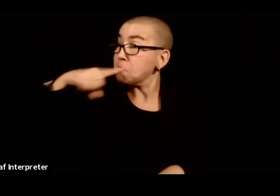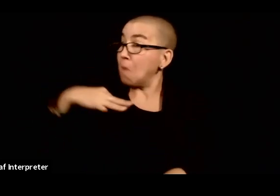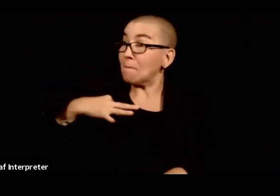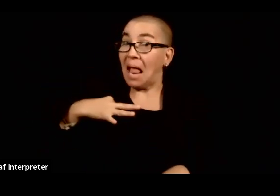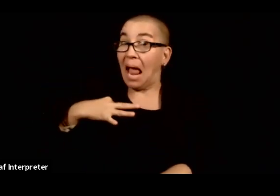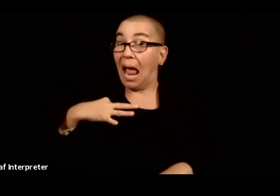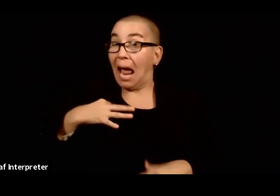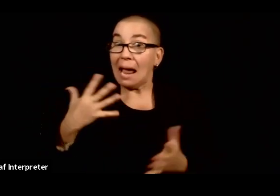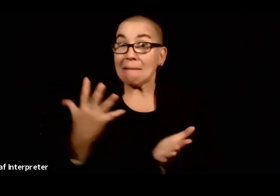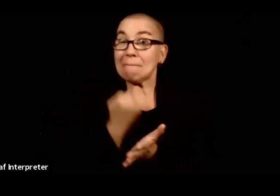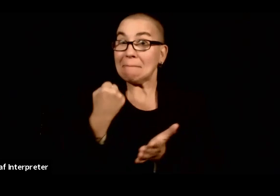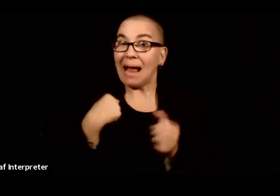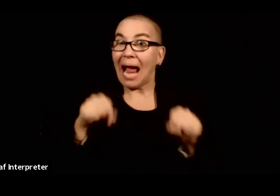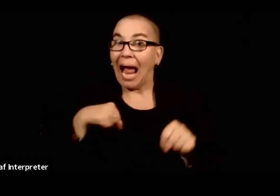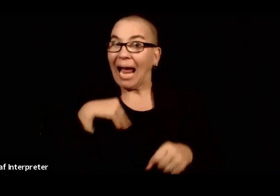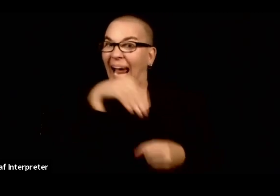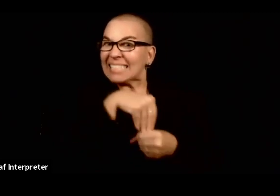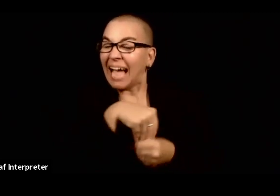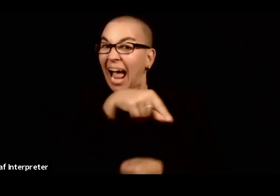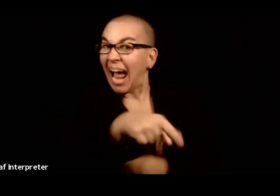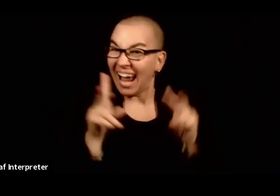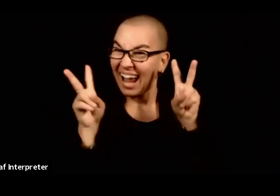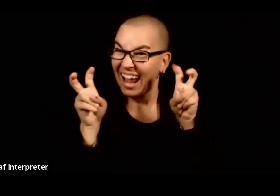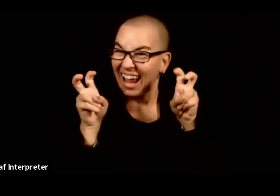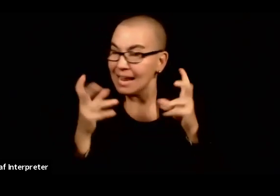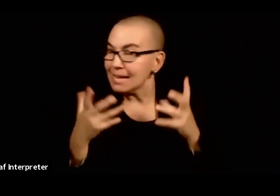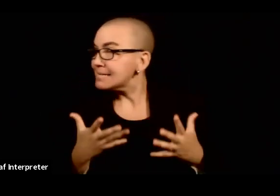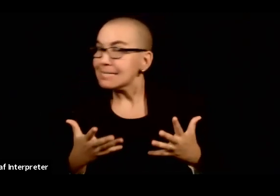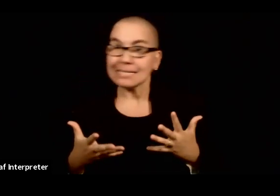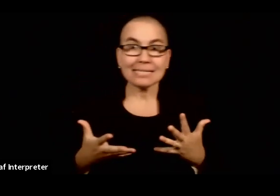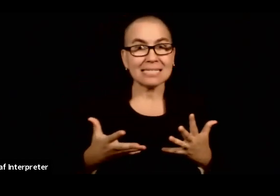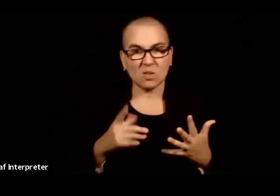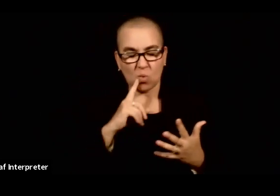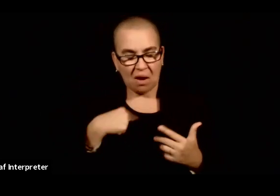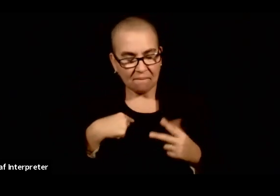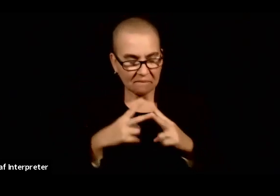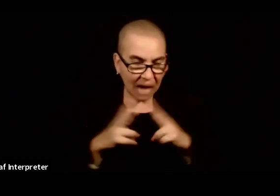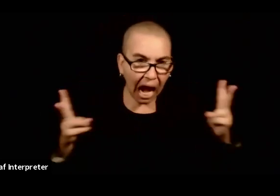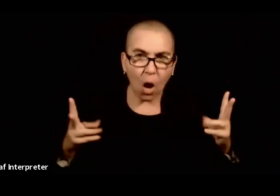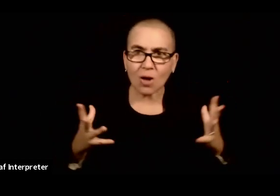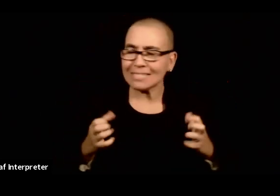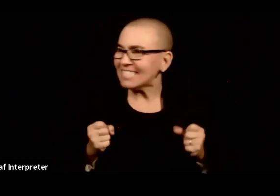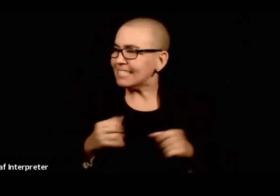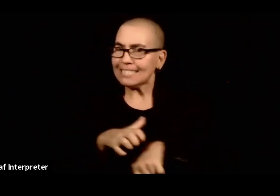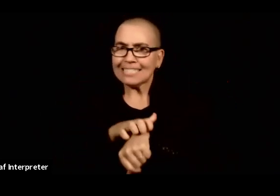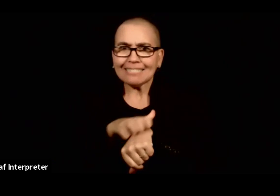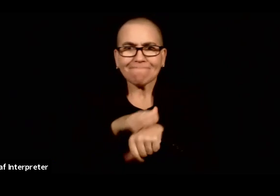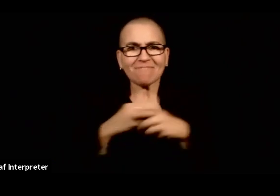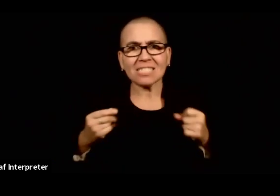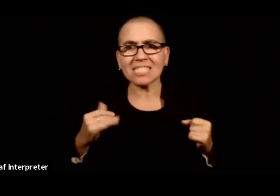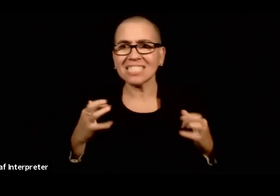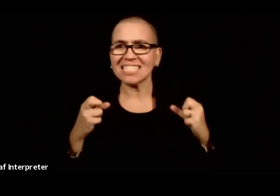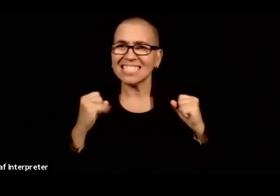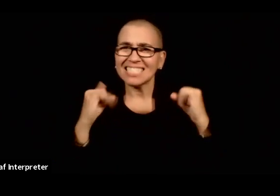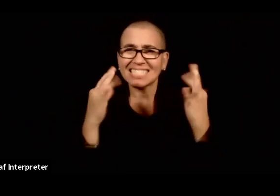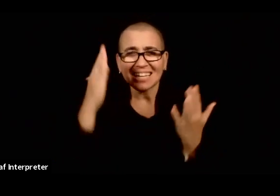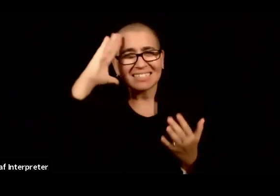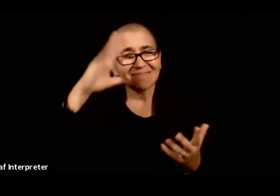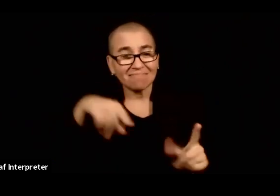more desperate and losing hope. I didn't understand. They never had one case of COVID-19 in their building. What was the